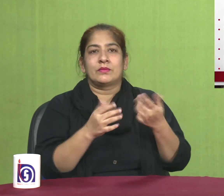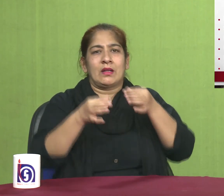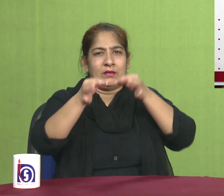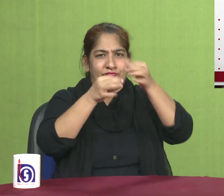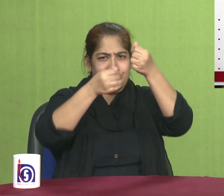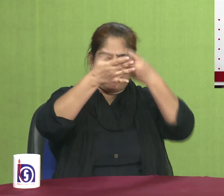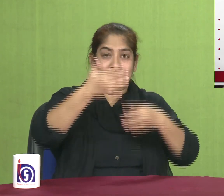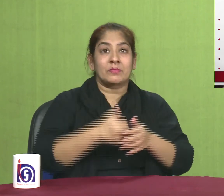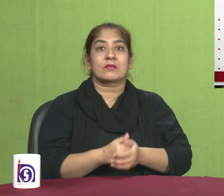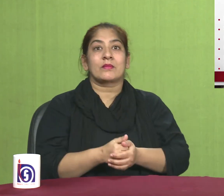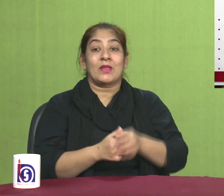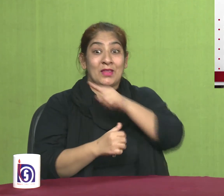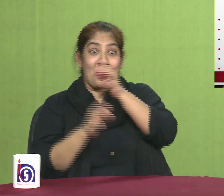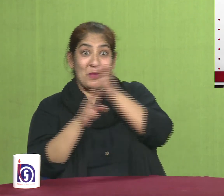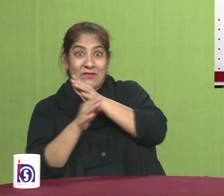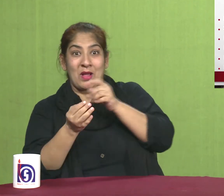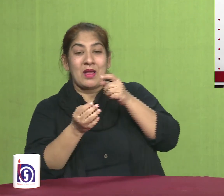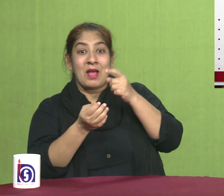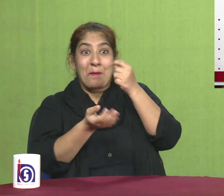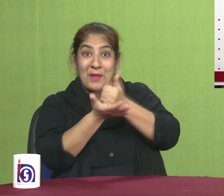Let's now understand different merits.